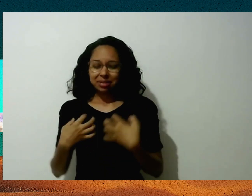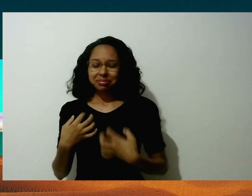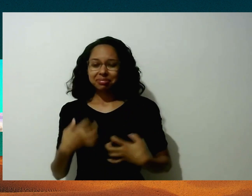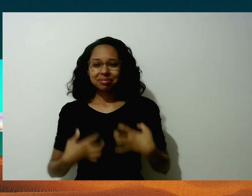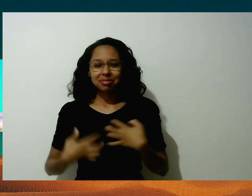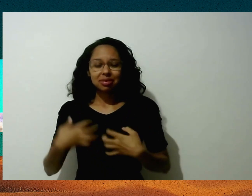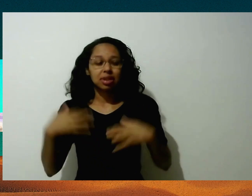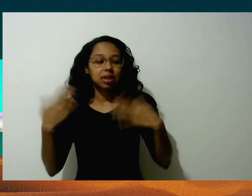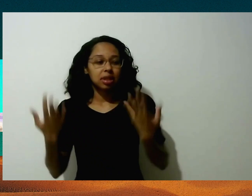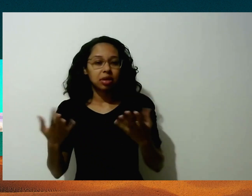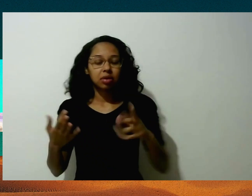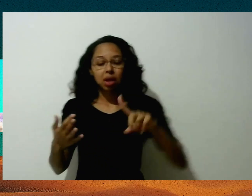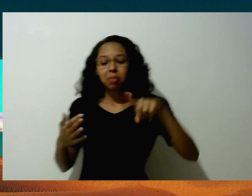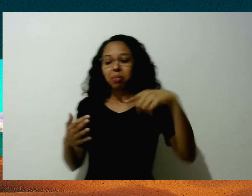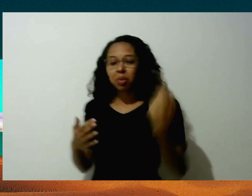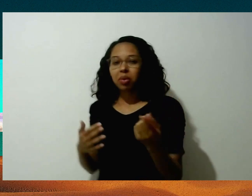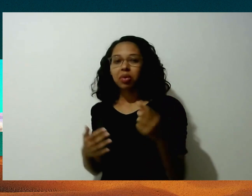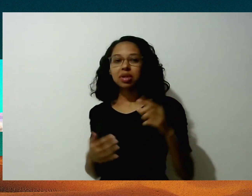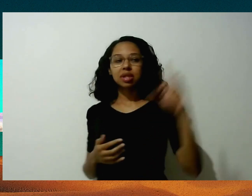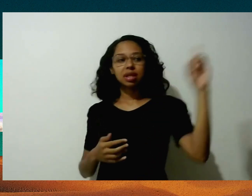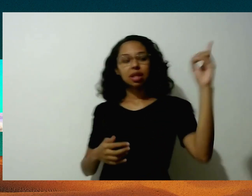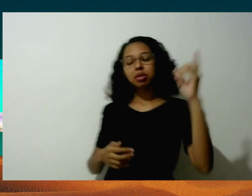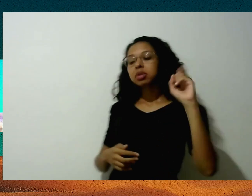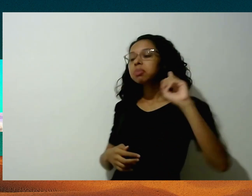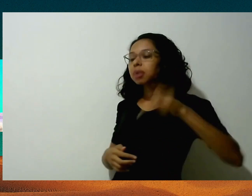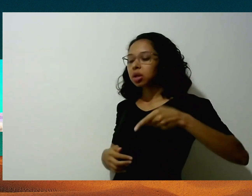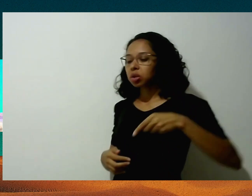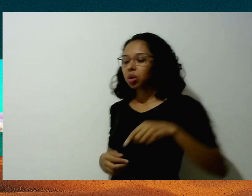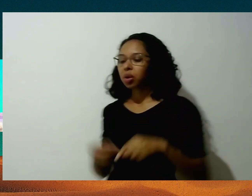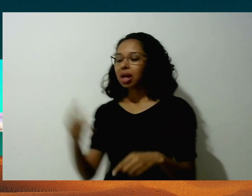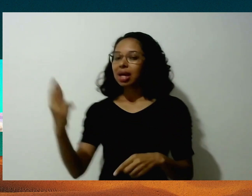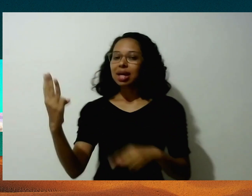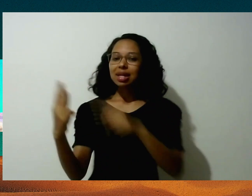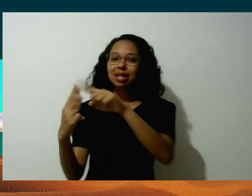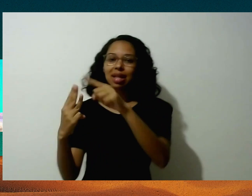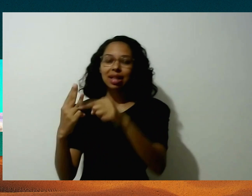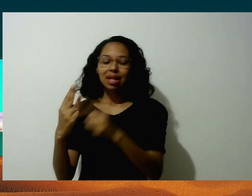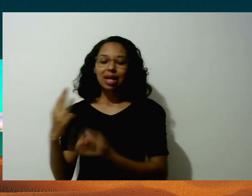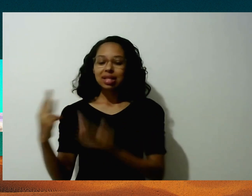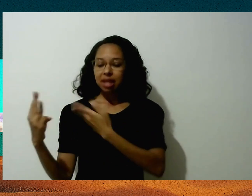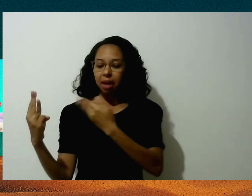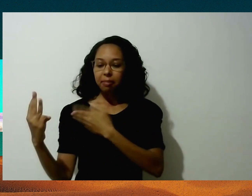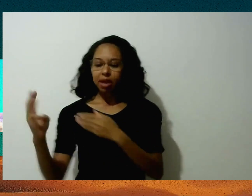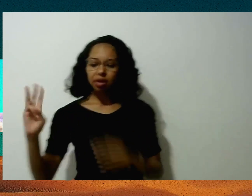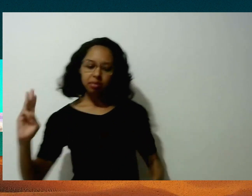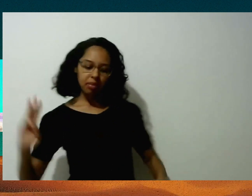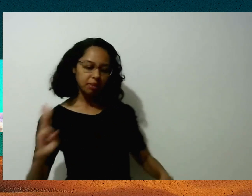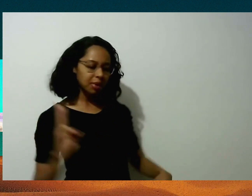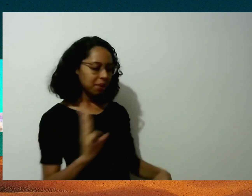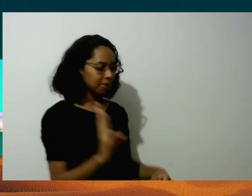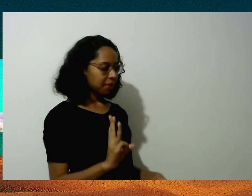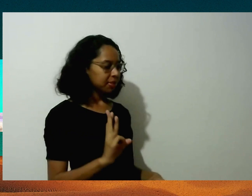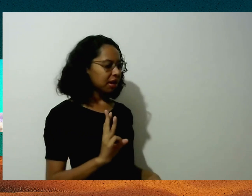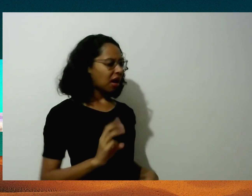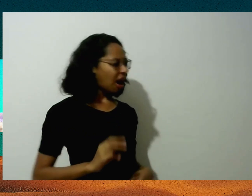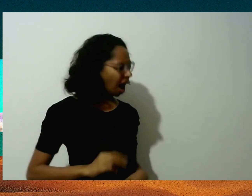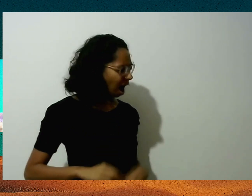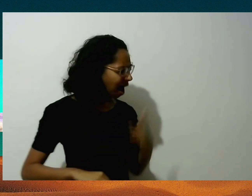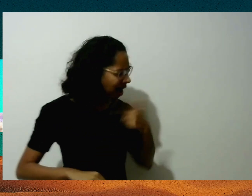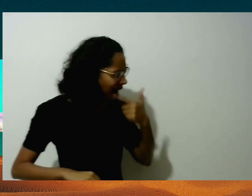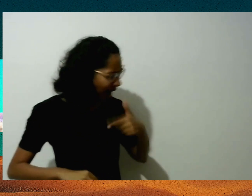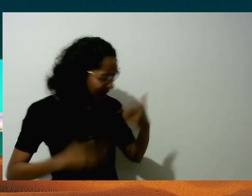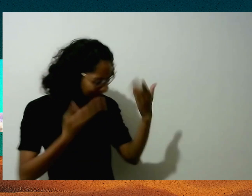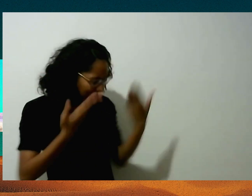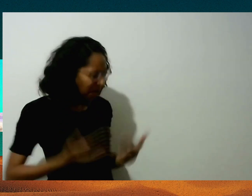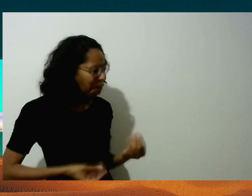3 amigos dele para zombar dele. And if that wasn't good enough, God sent his 3 friends to mock at